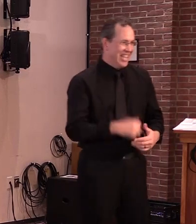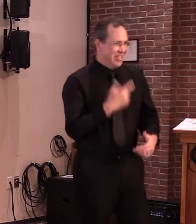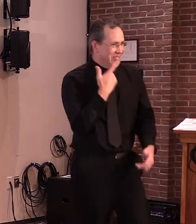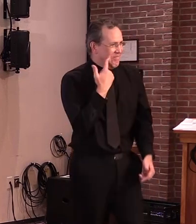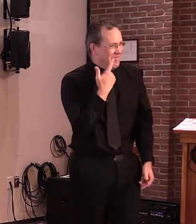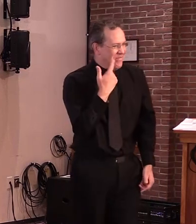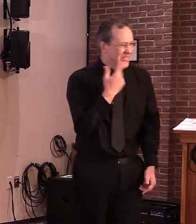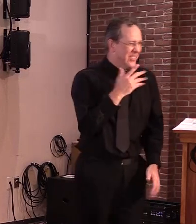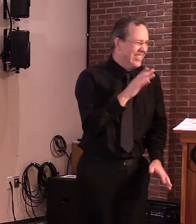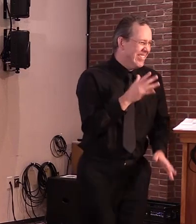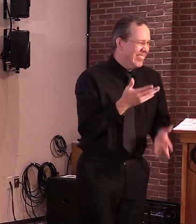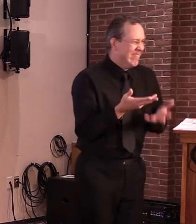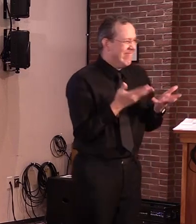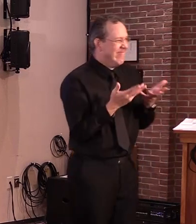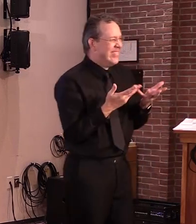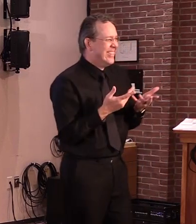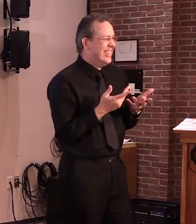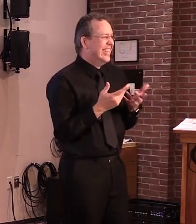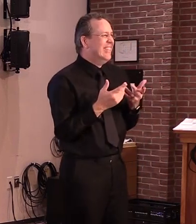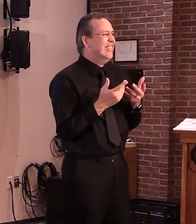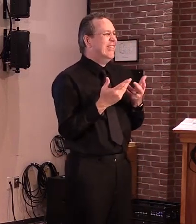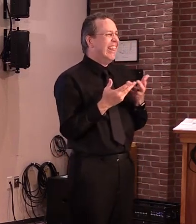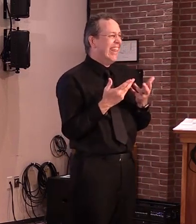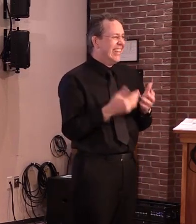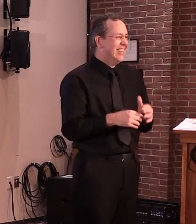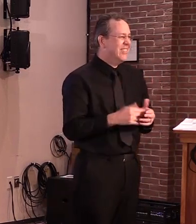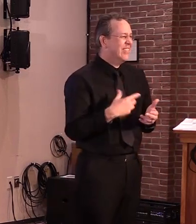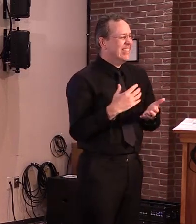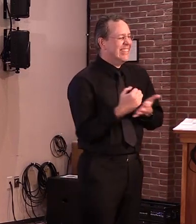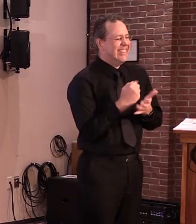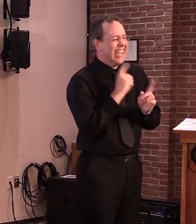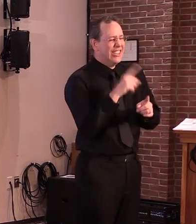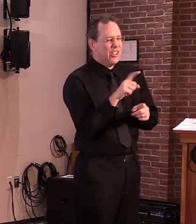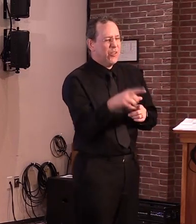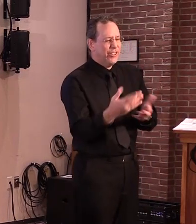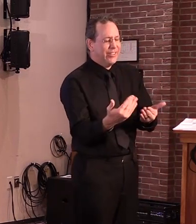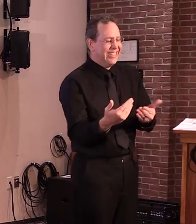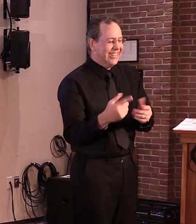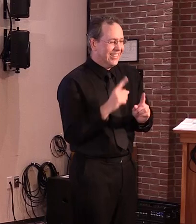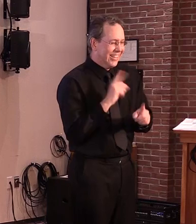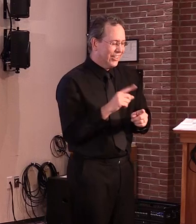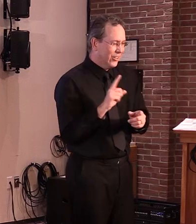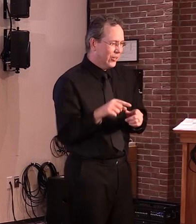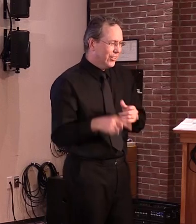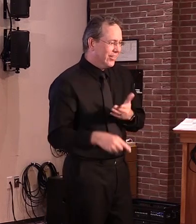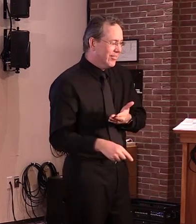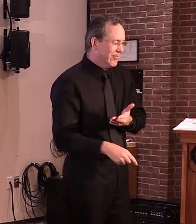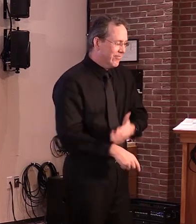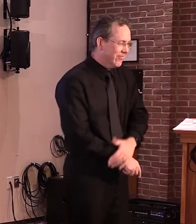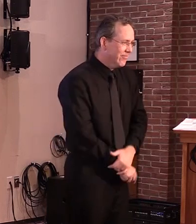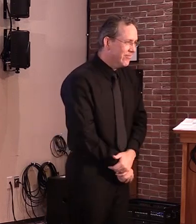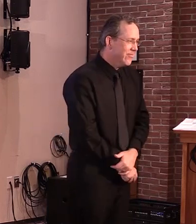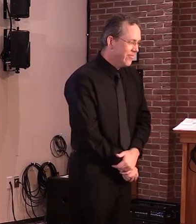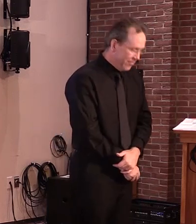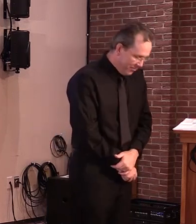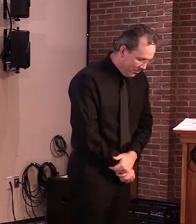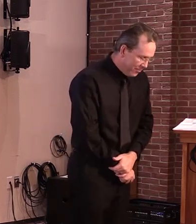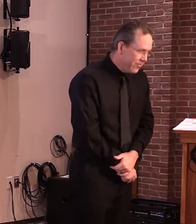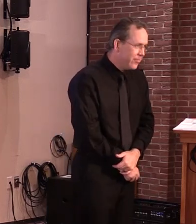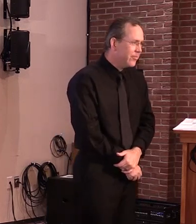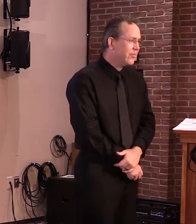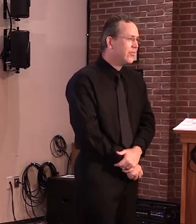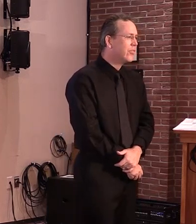I'm told now that it's going to be 2 minutes. So, Joe, I'm going to start answering your questions. I may have to stop in the